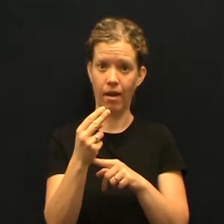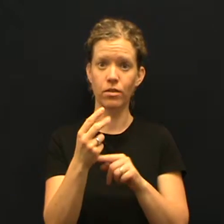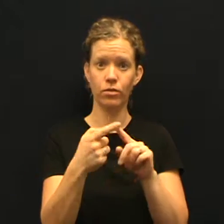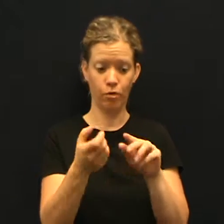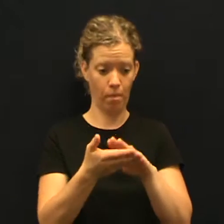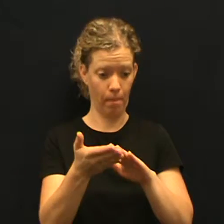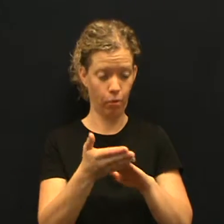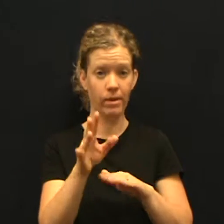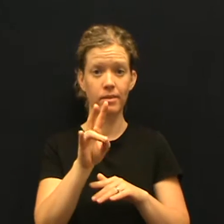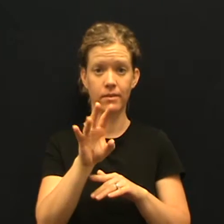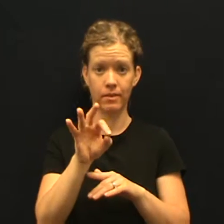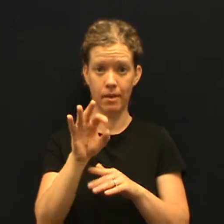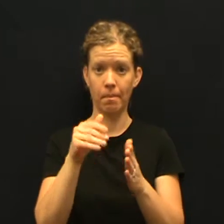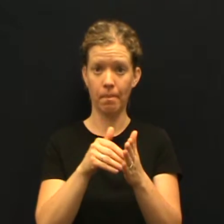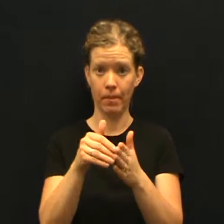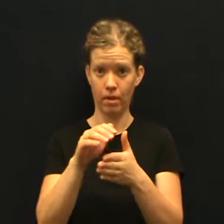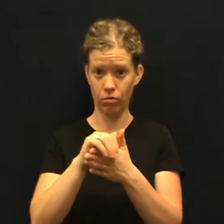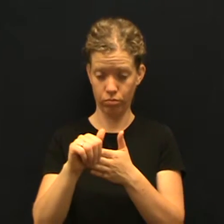million, that we